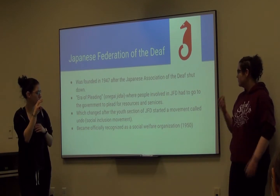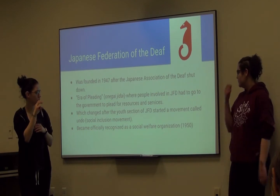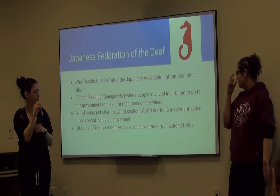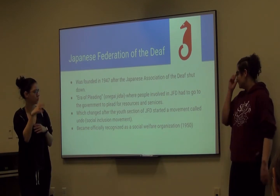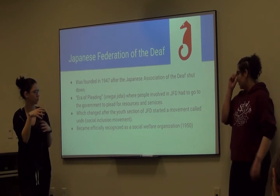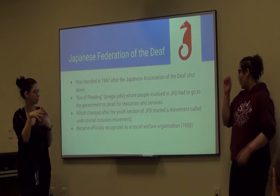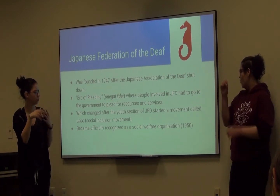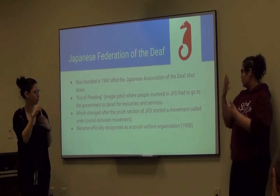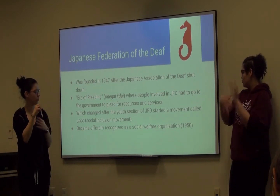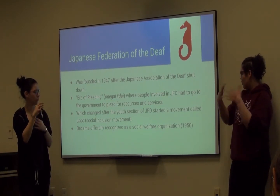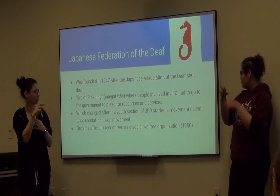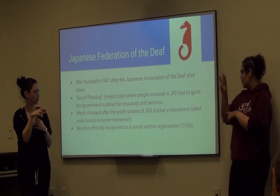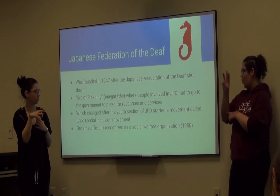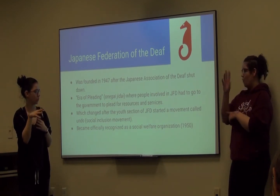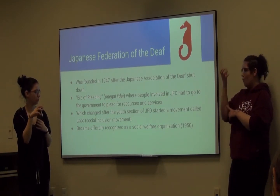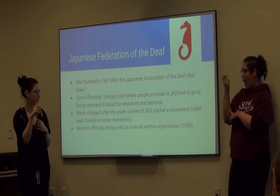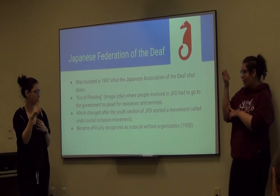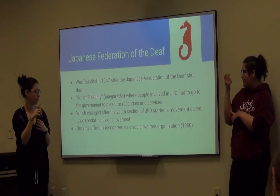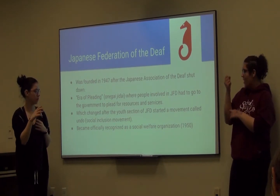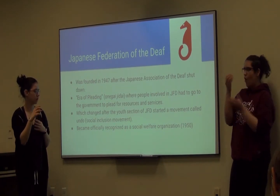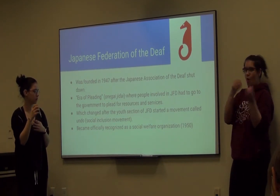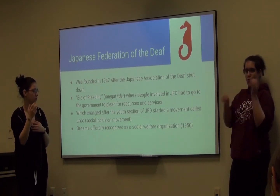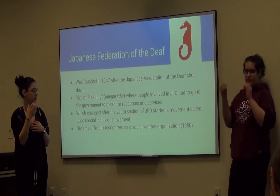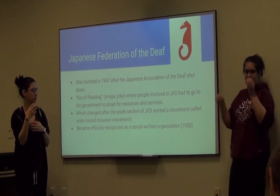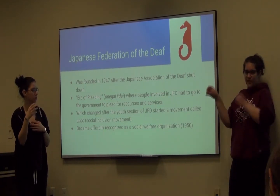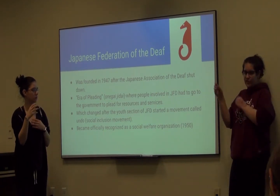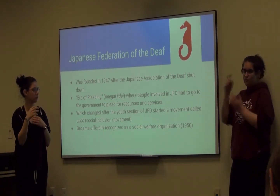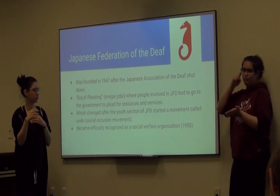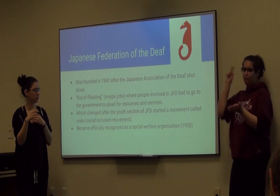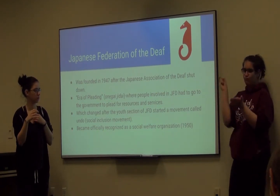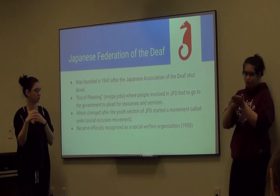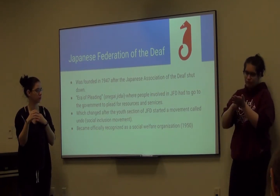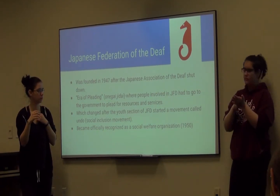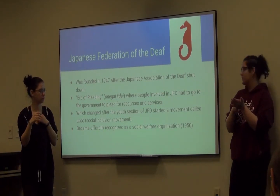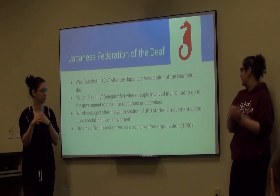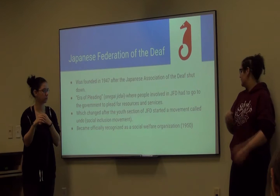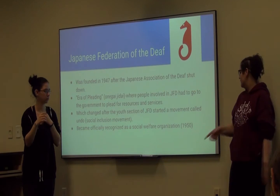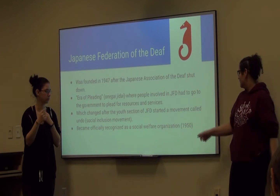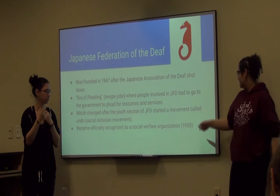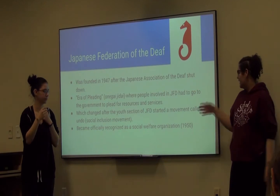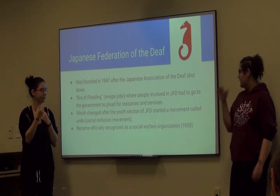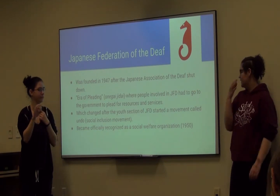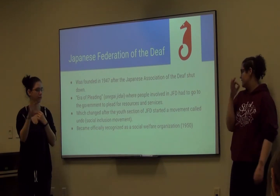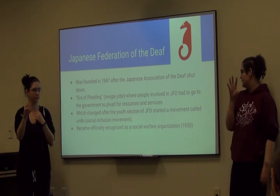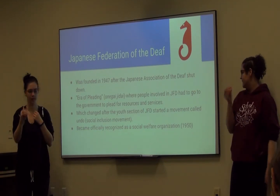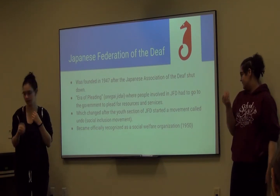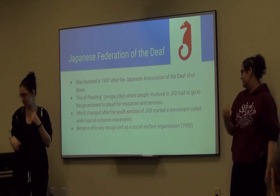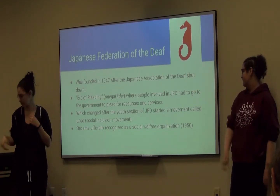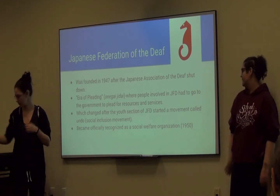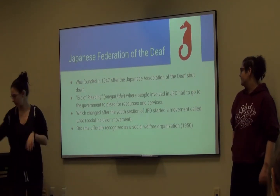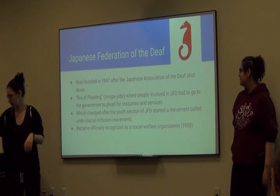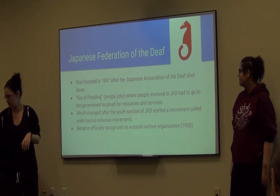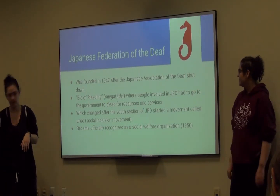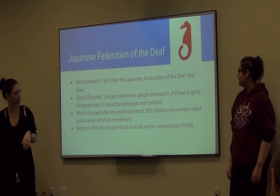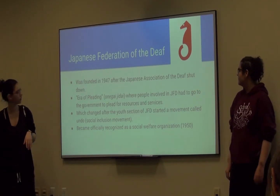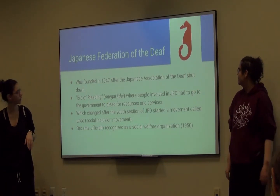as a social welfare organization in 1950.